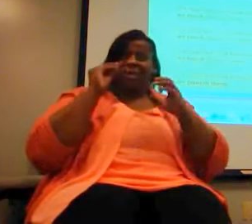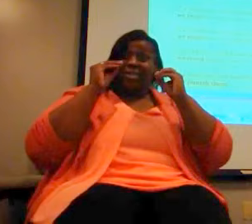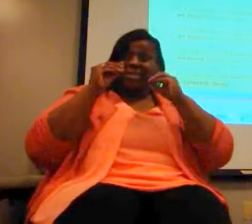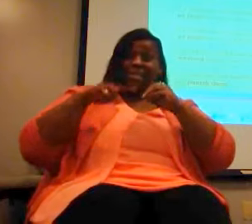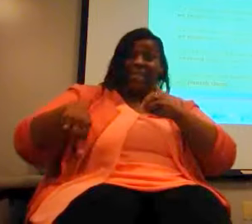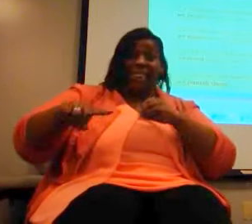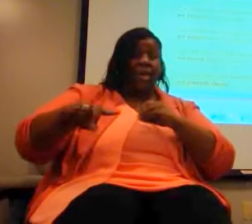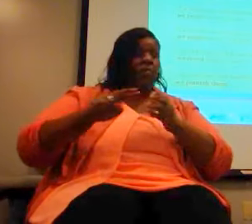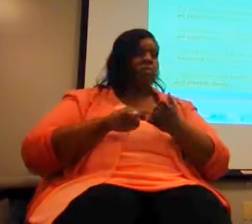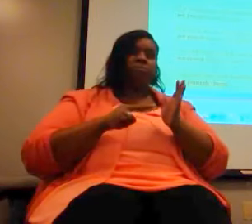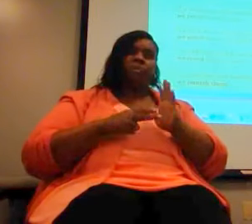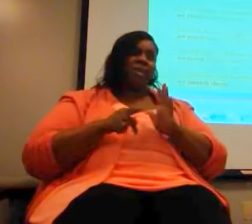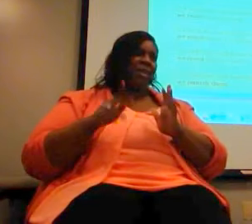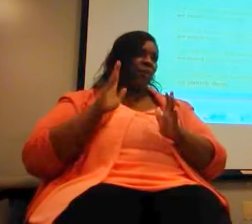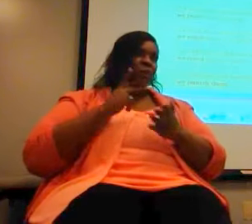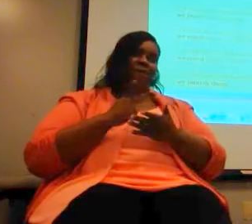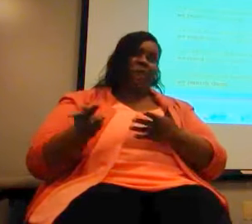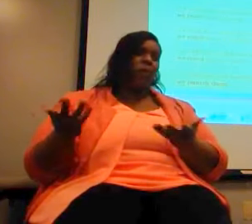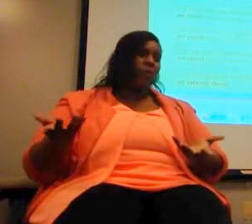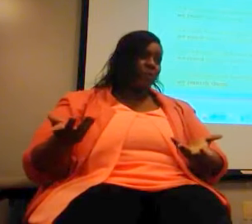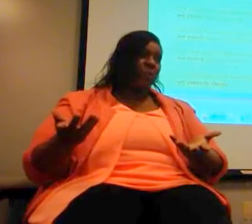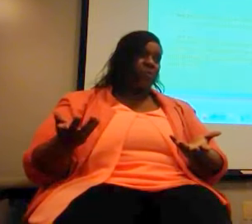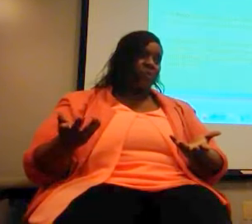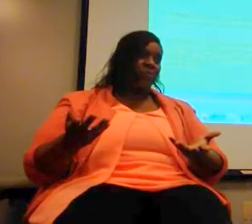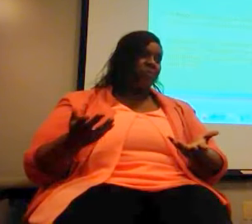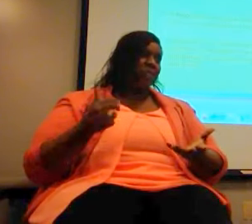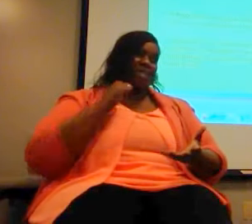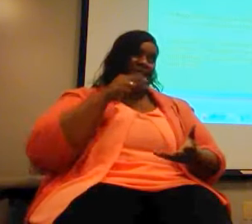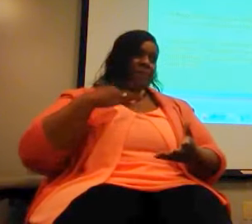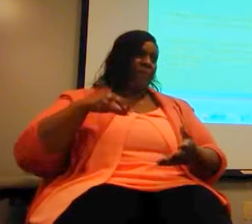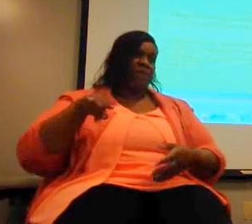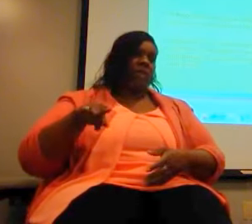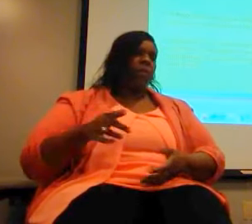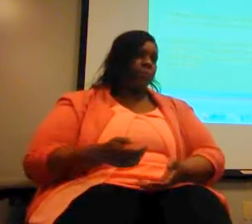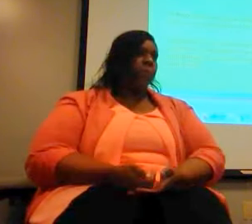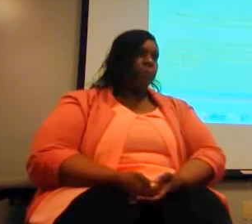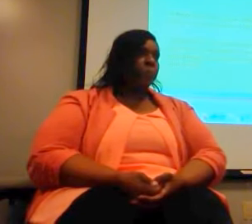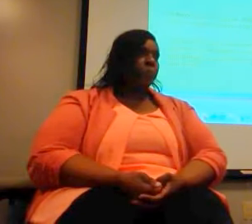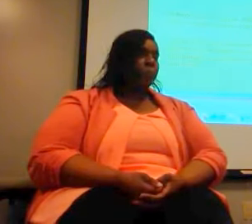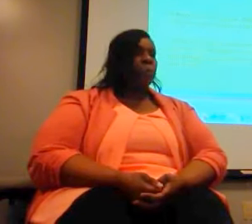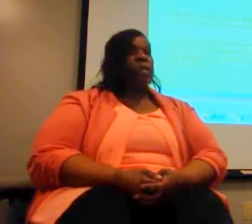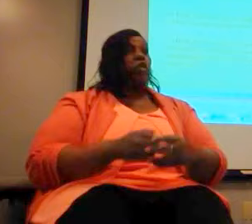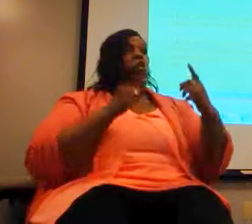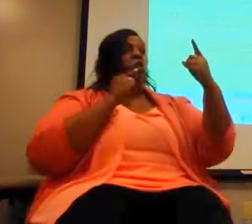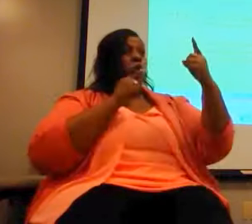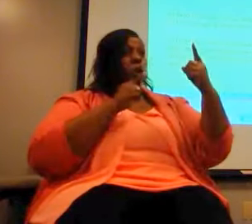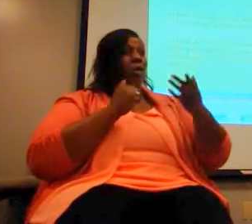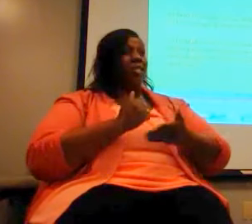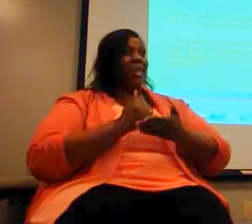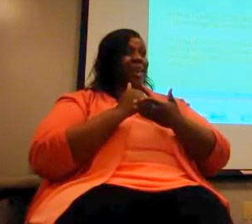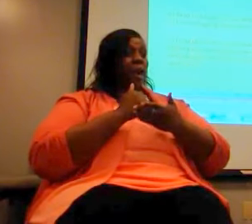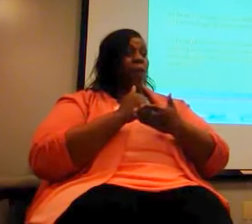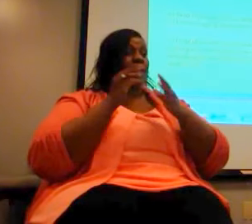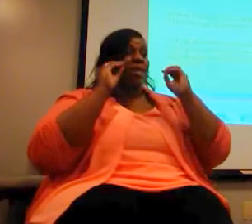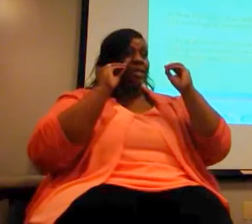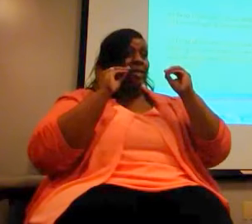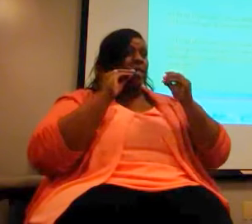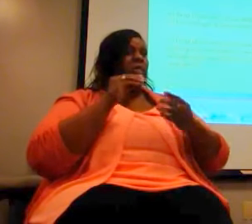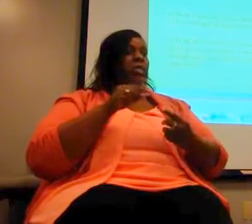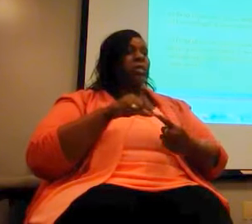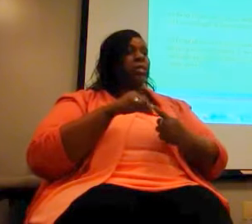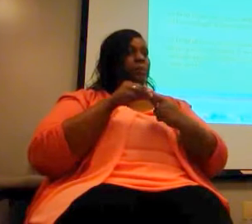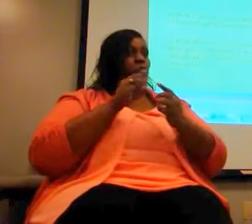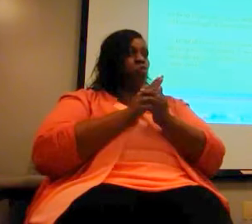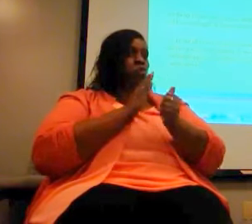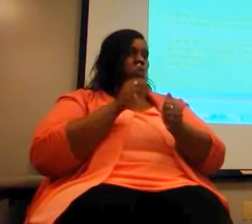failure, which in turn means that you yourself as well set up for failure. So the goals of PBIS is to help teach the social skills needed for the child to